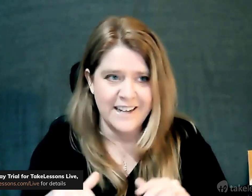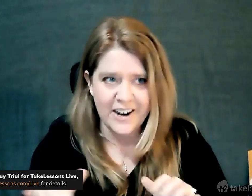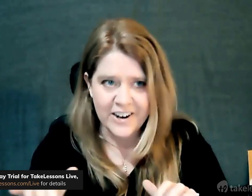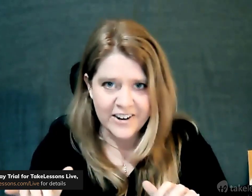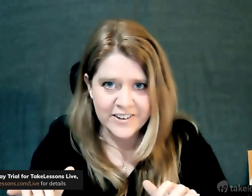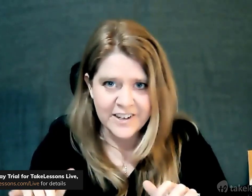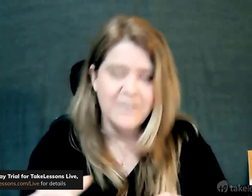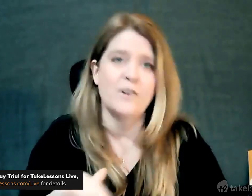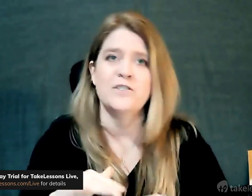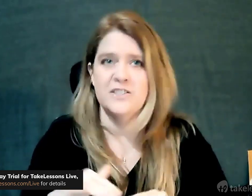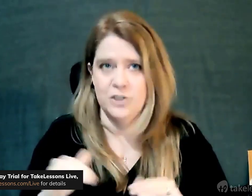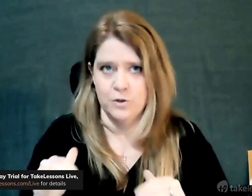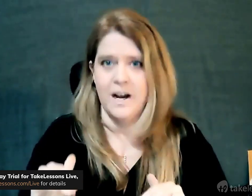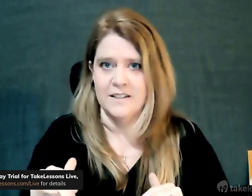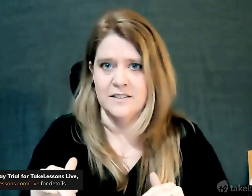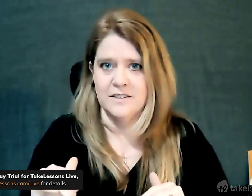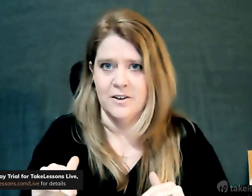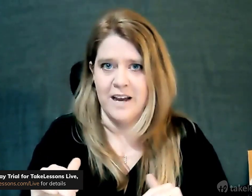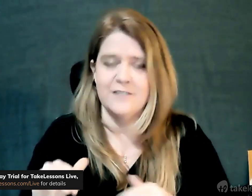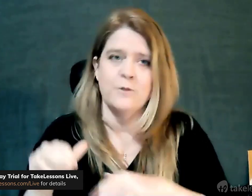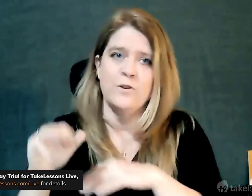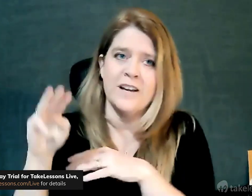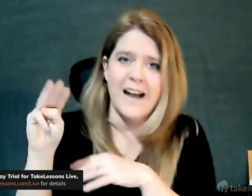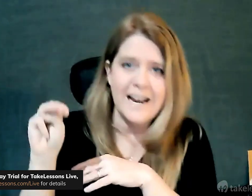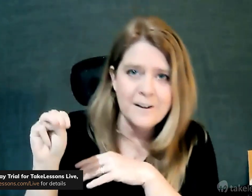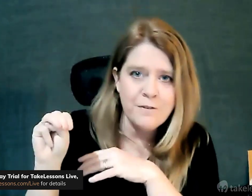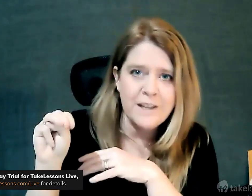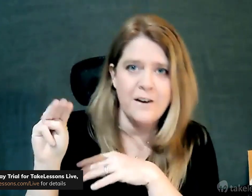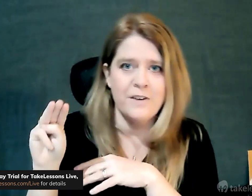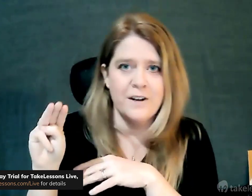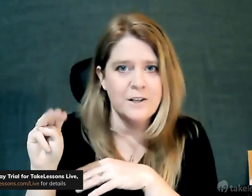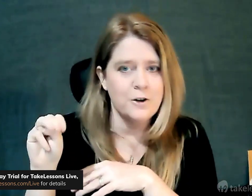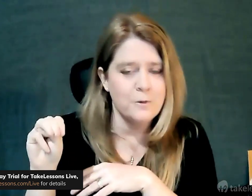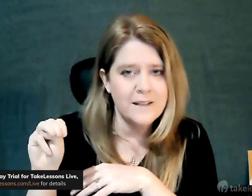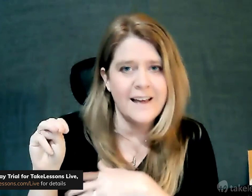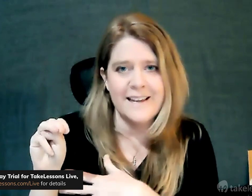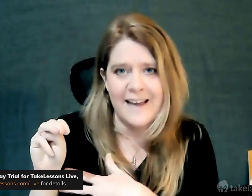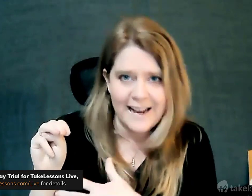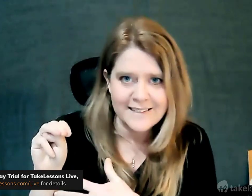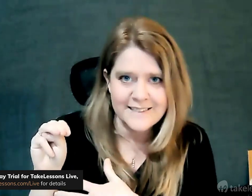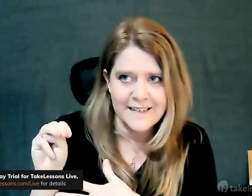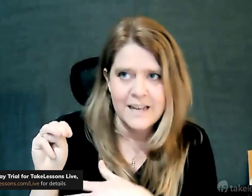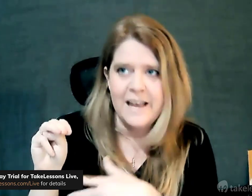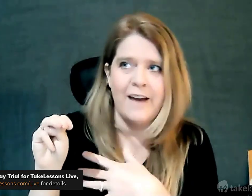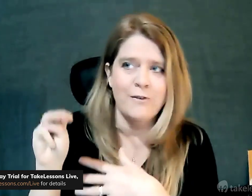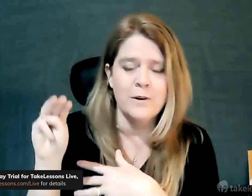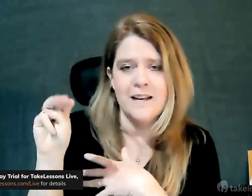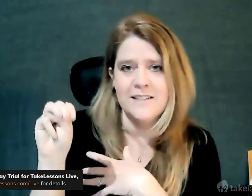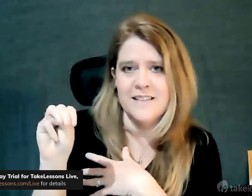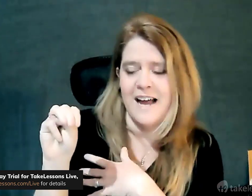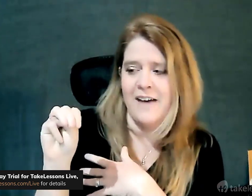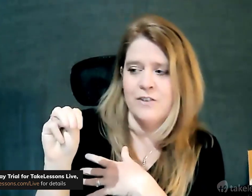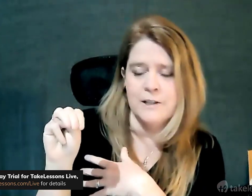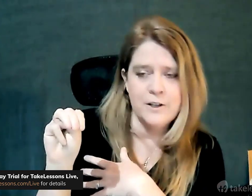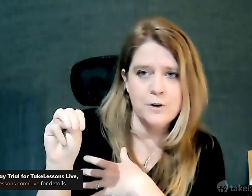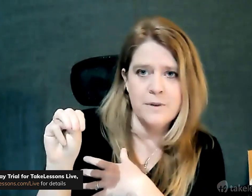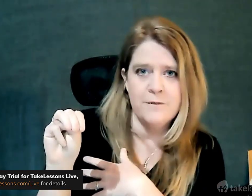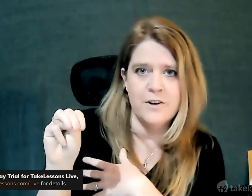y'all versus you guys. Okay. So if you can kind of think of it a little bit like an accent, everybody's going to have a little bit of